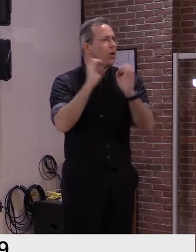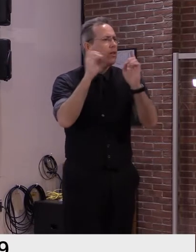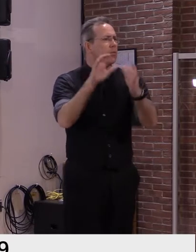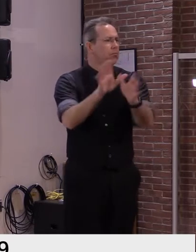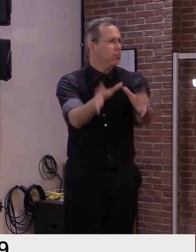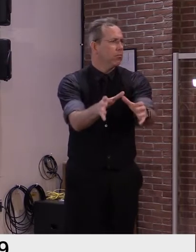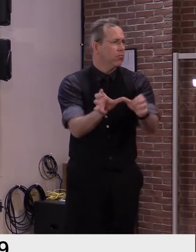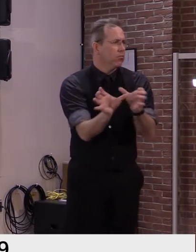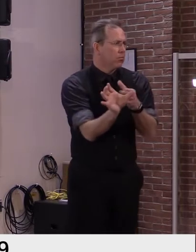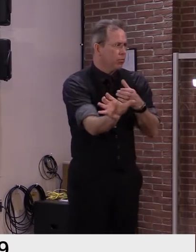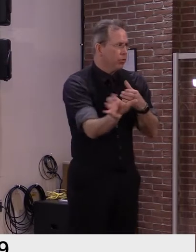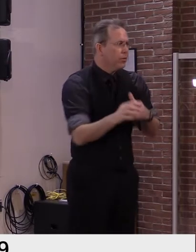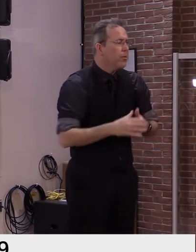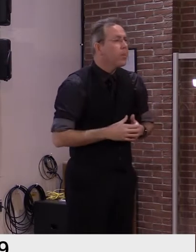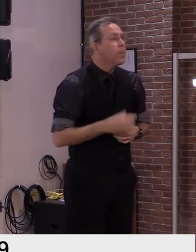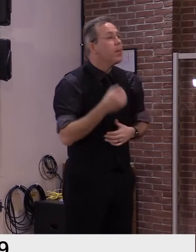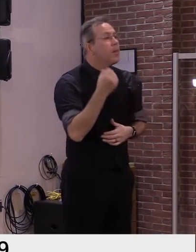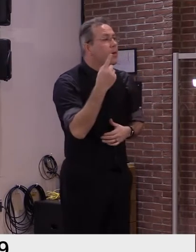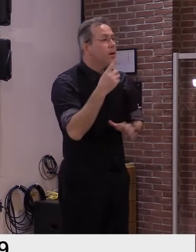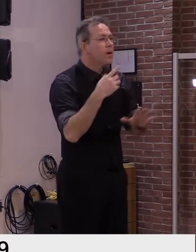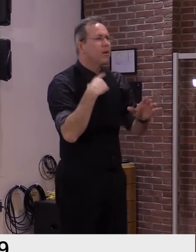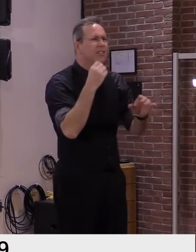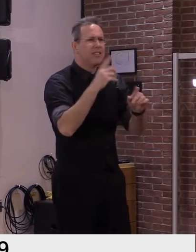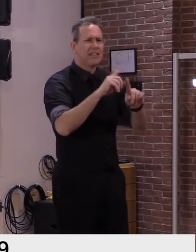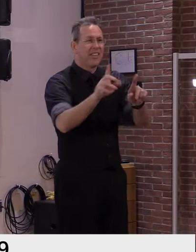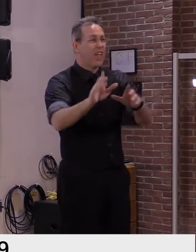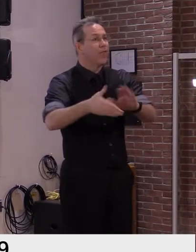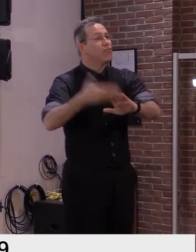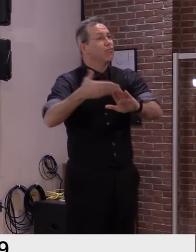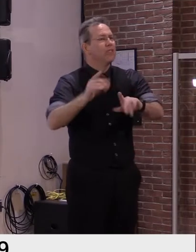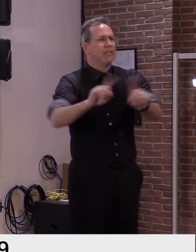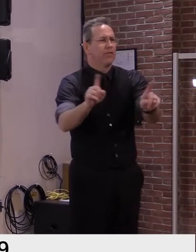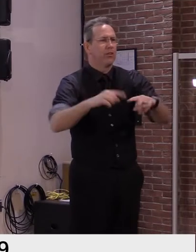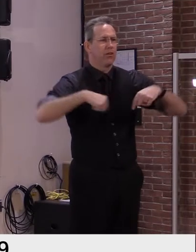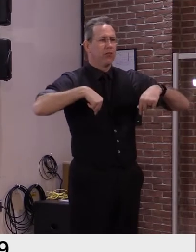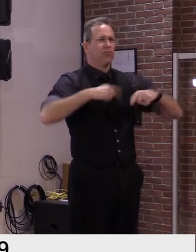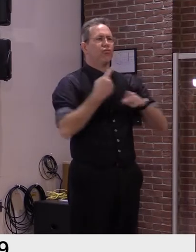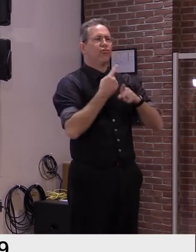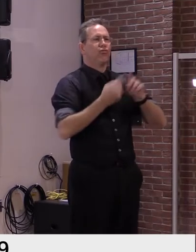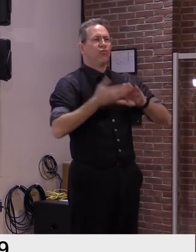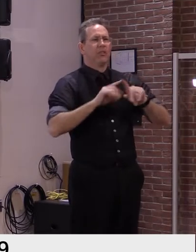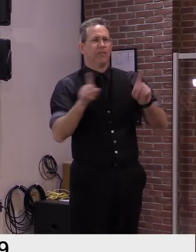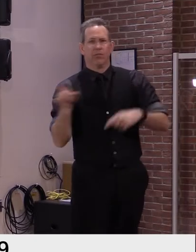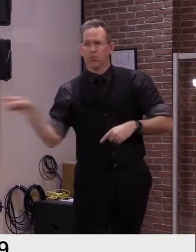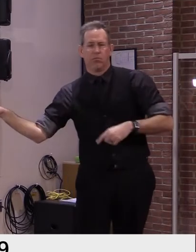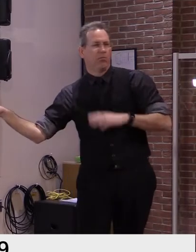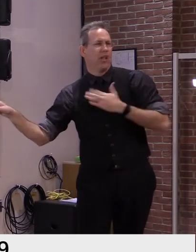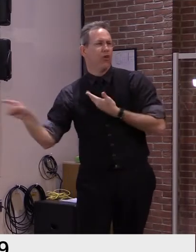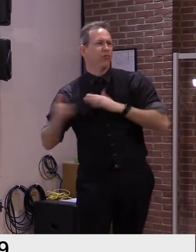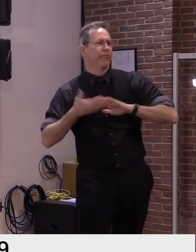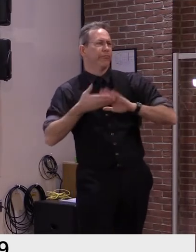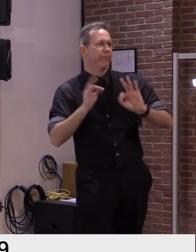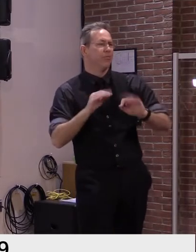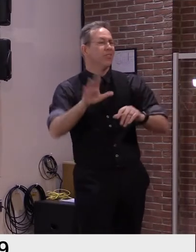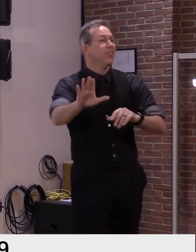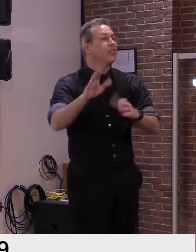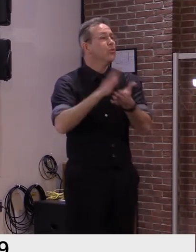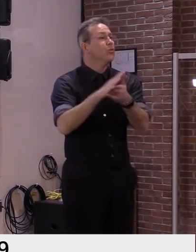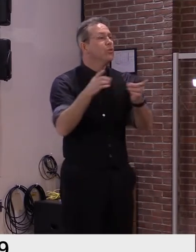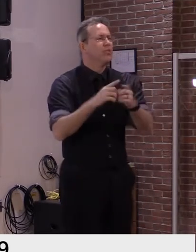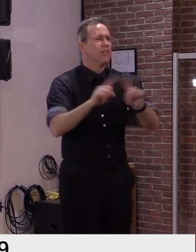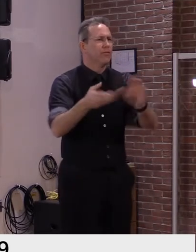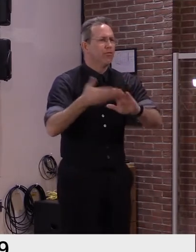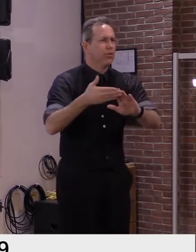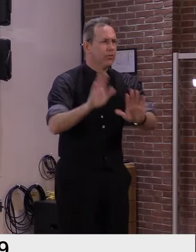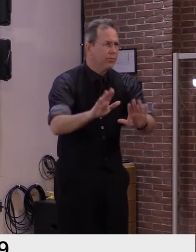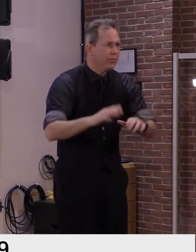differently. As I'll explain in a moment, our age grouping approach will continue throughout the end of the pandemic, and it will